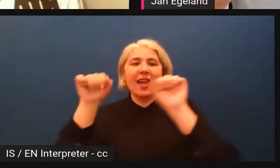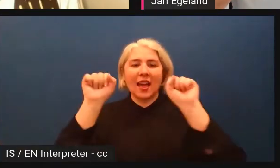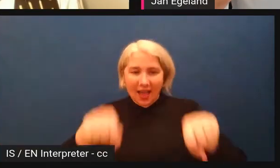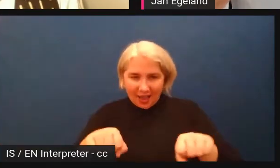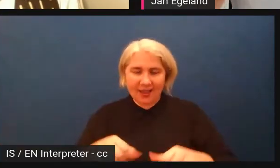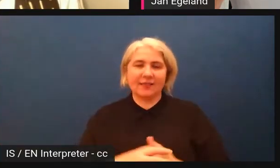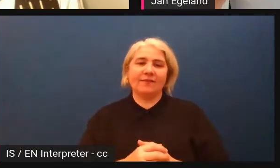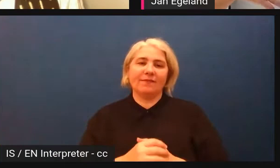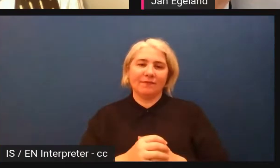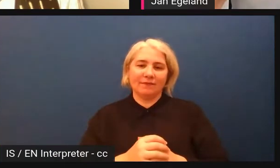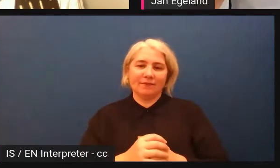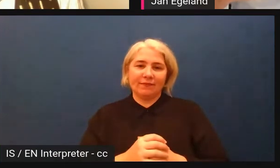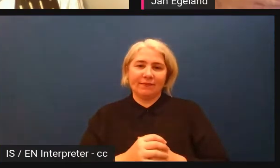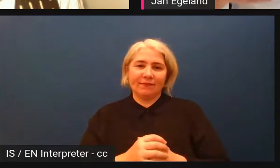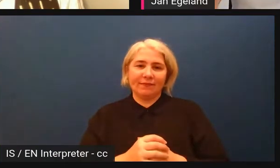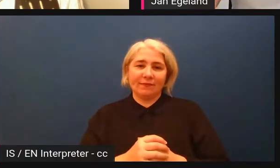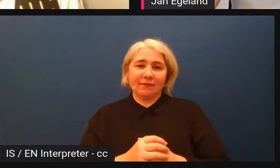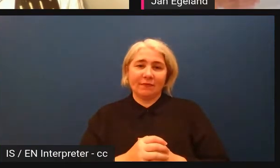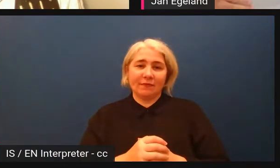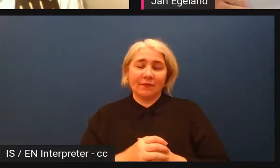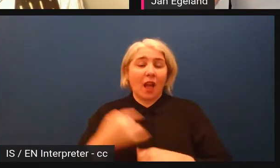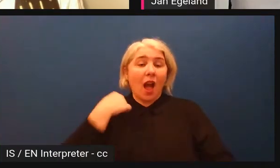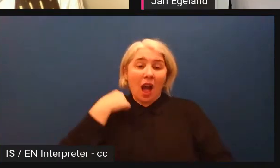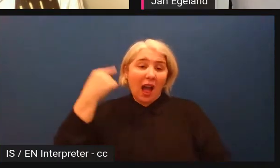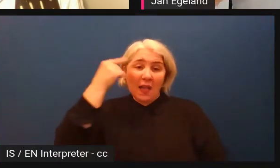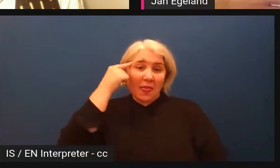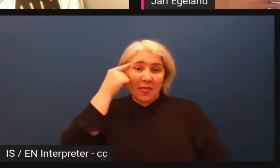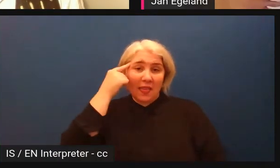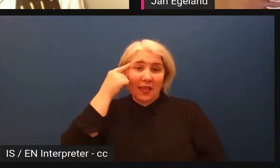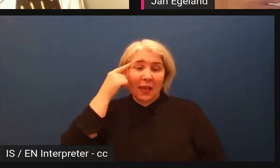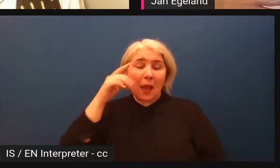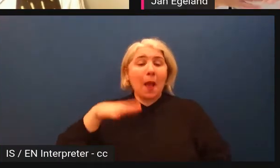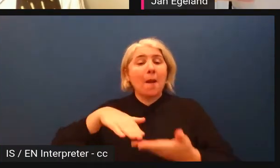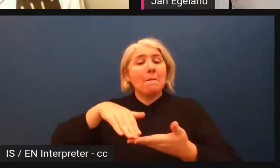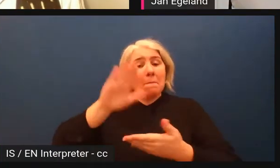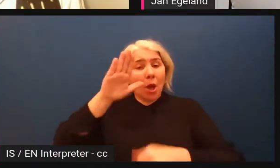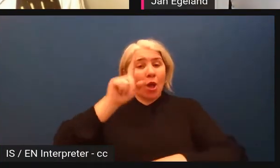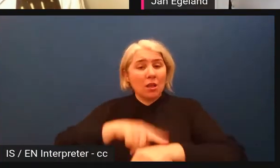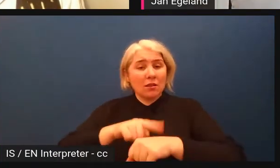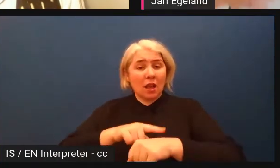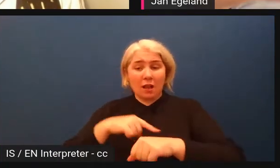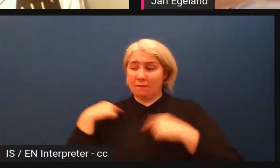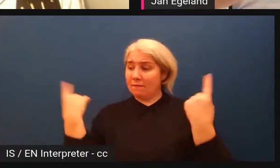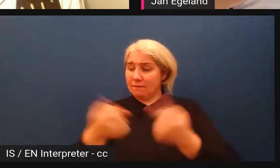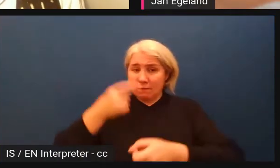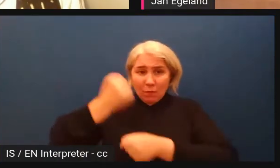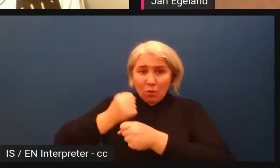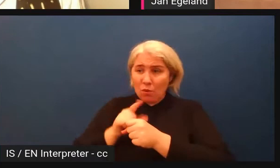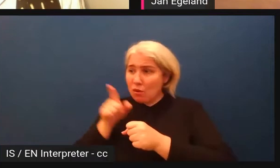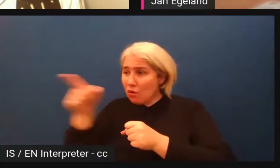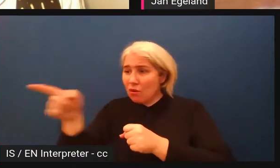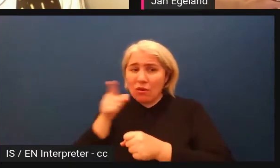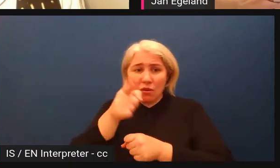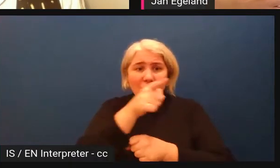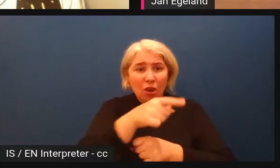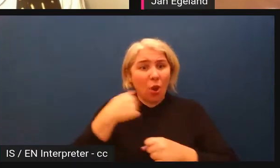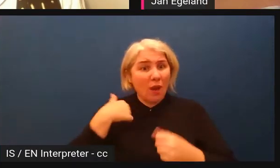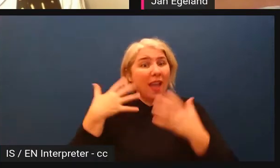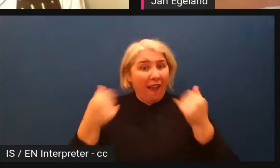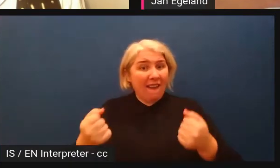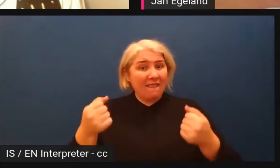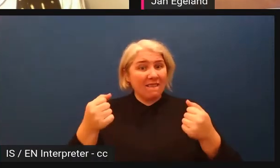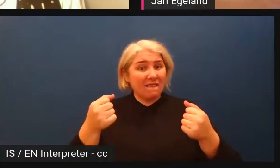we fail. You know, we succeed in more places than we fail. We made progress over these last